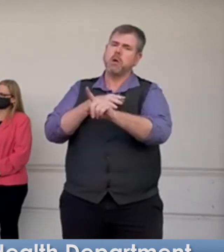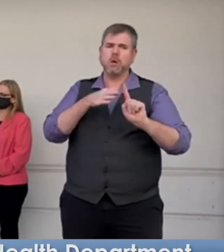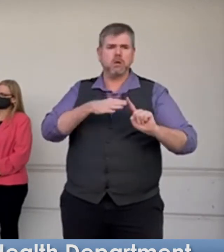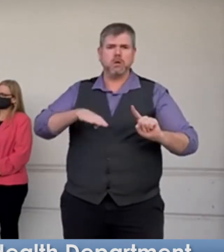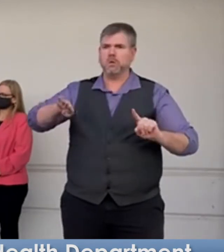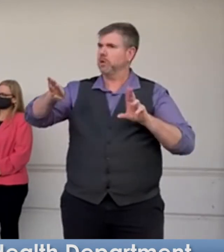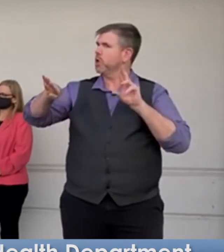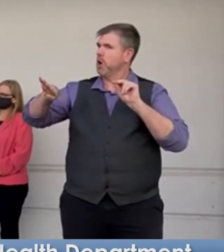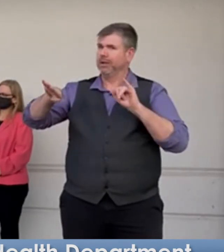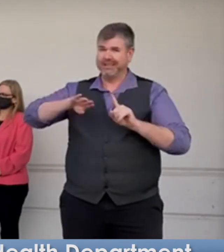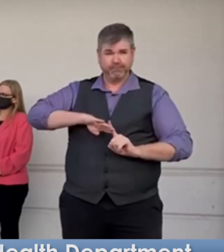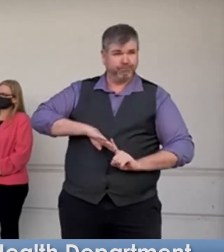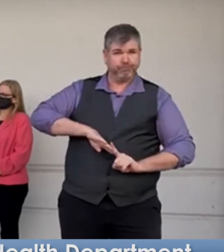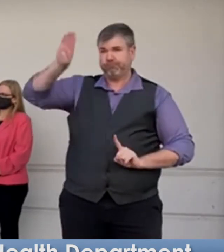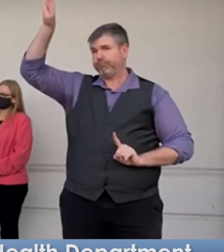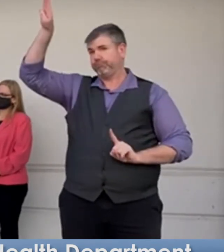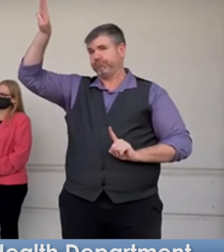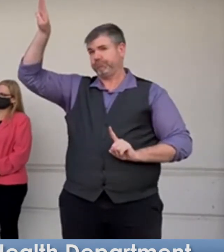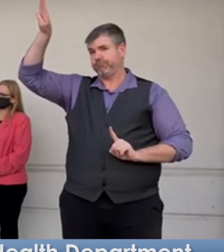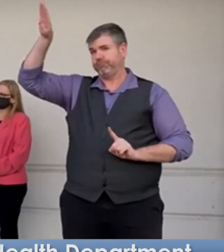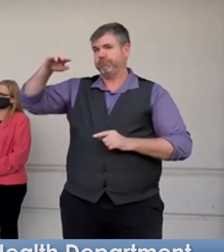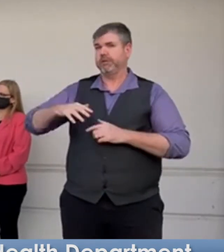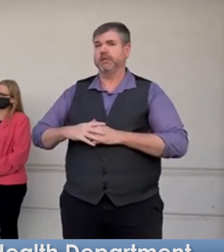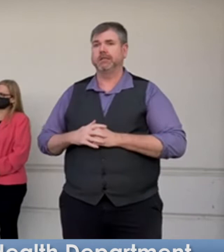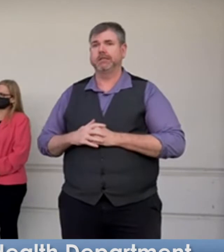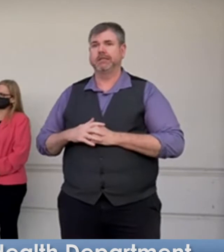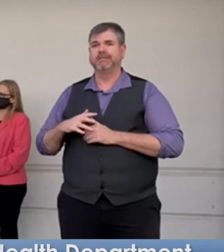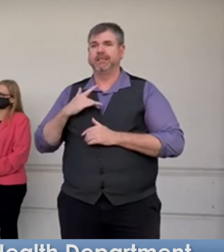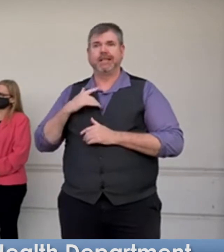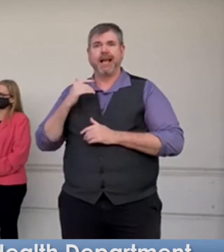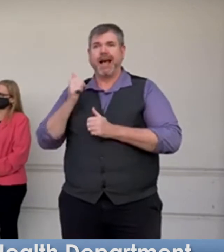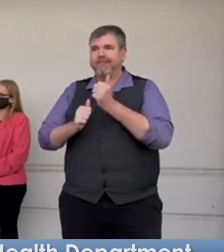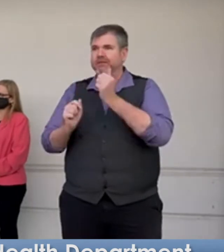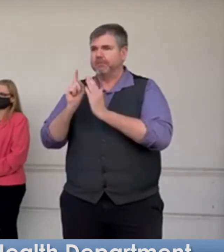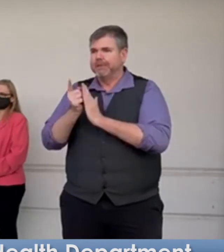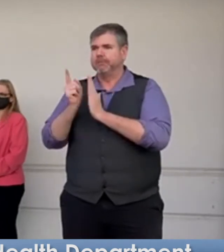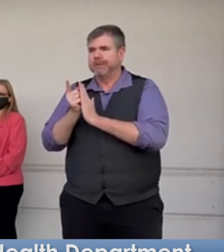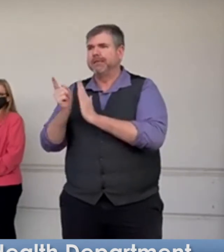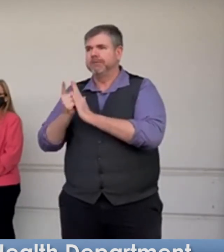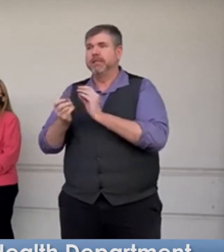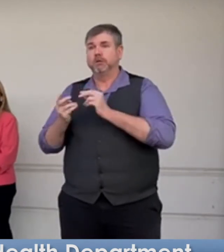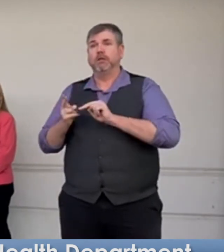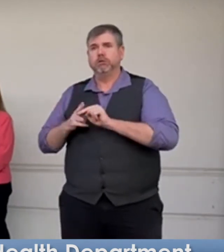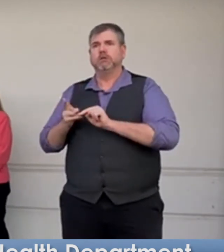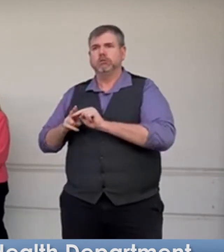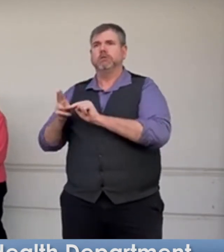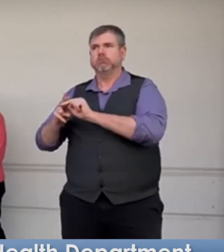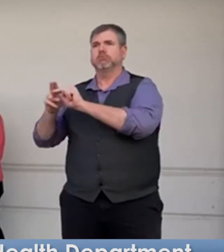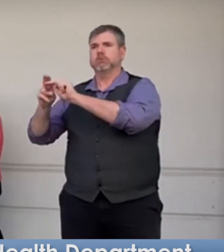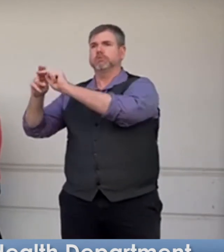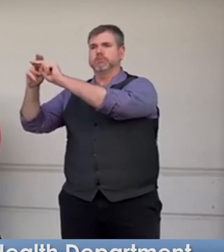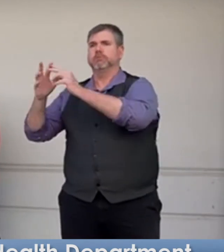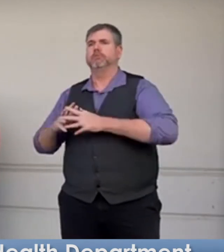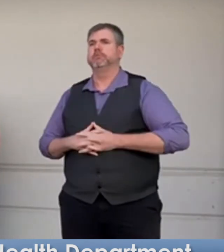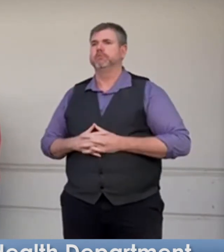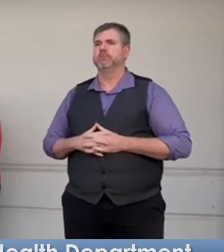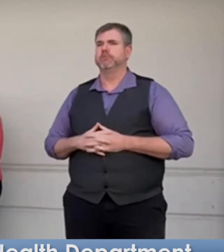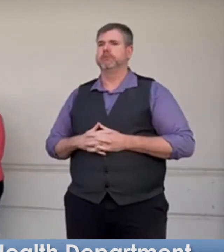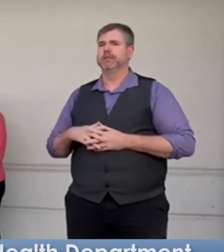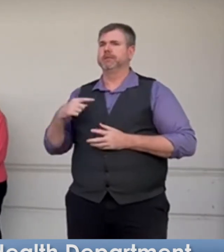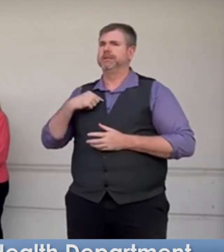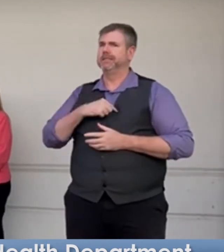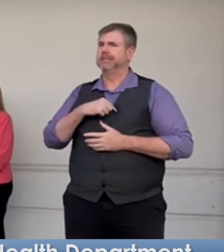that number is changing. That's the concern. The total number is a concern, but it's how fast it's rising is the concern.